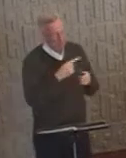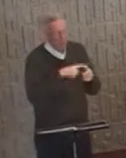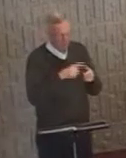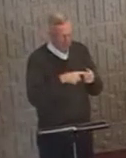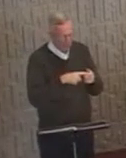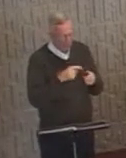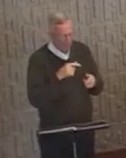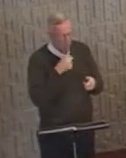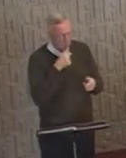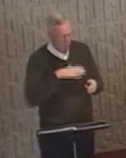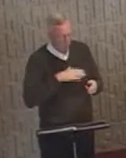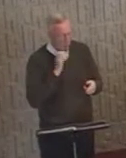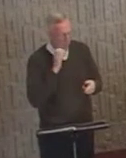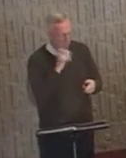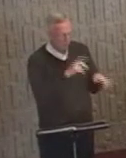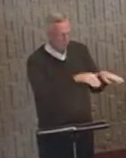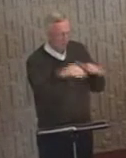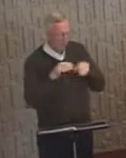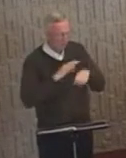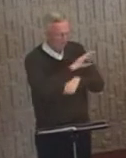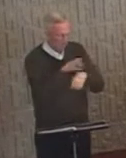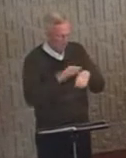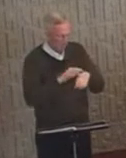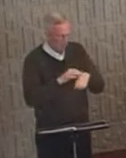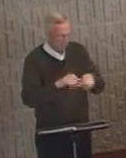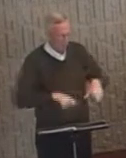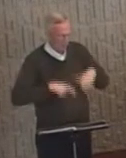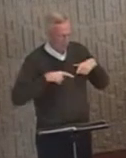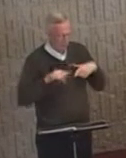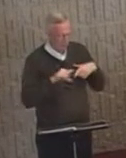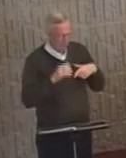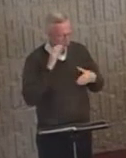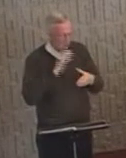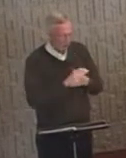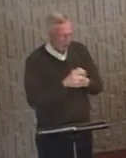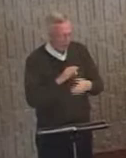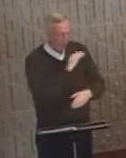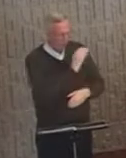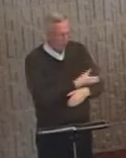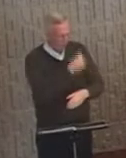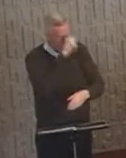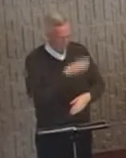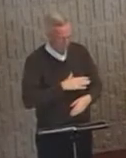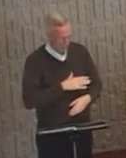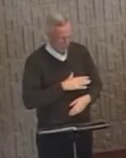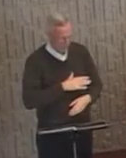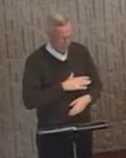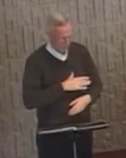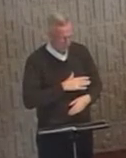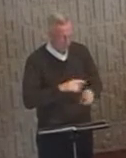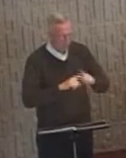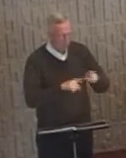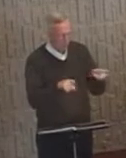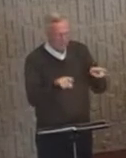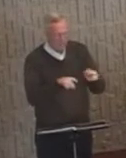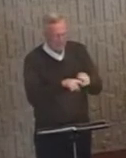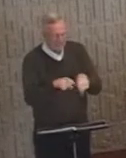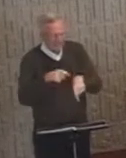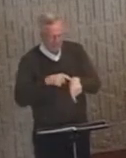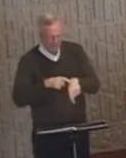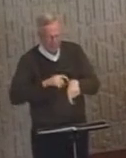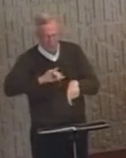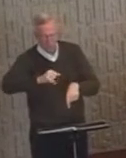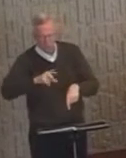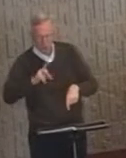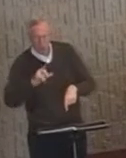was a wife of a wealthy and powerful man. At the same time, the judge is attracted to